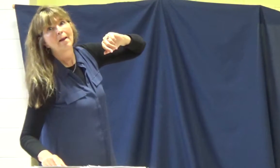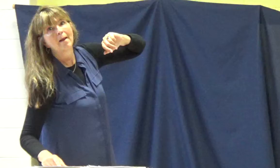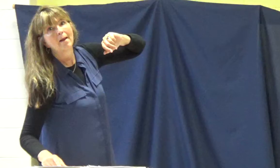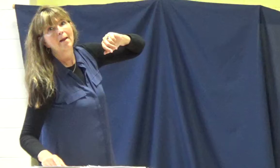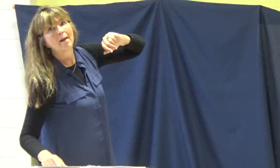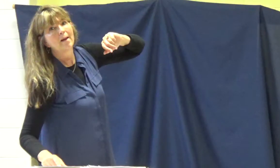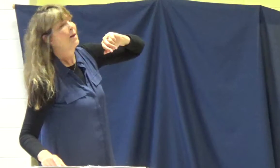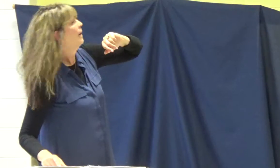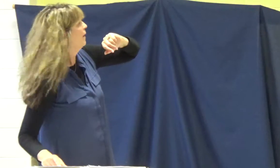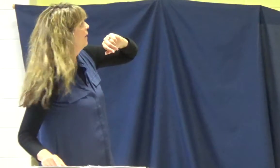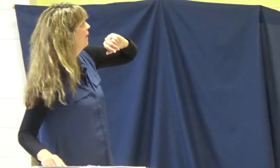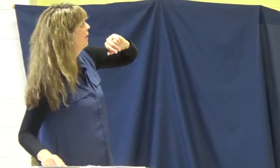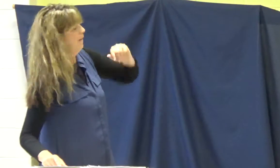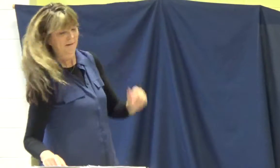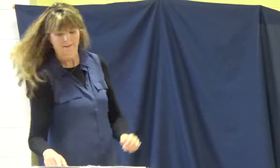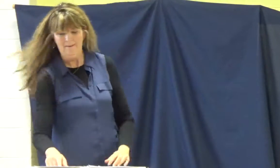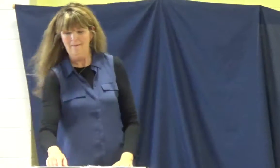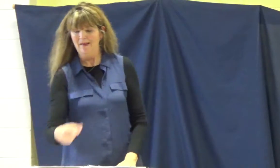Next slide. There we go.